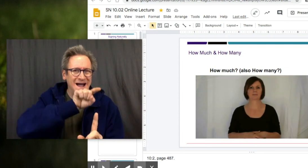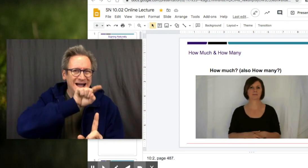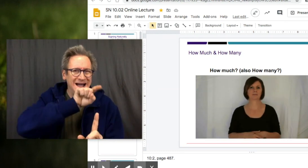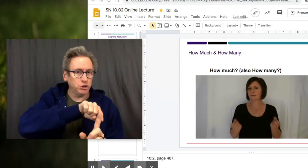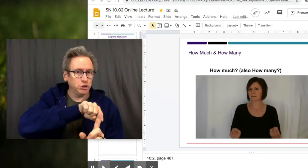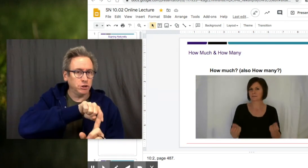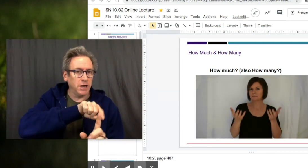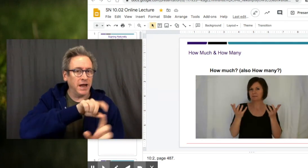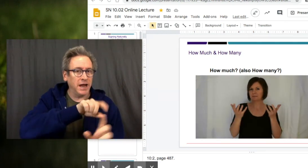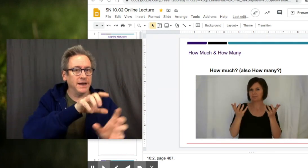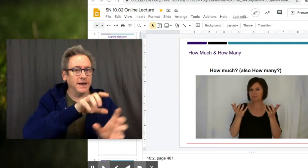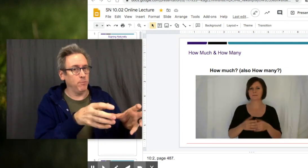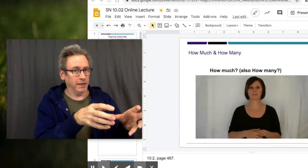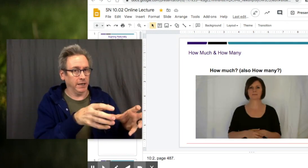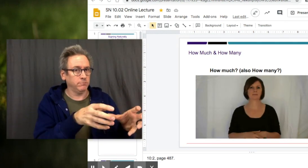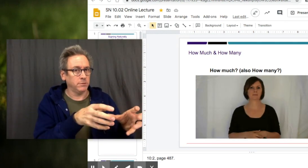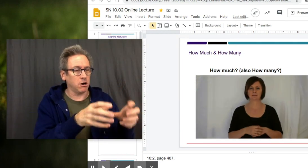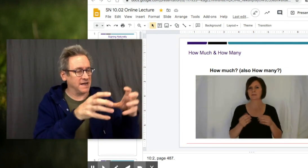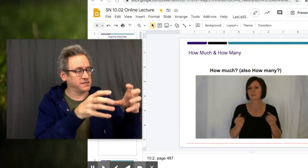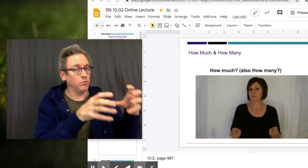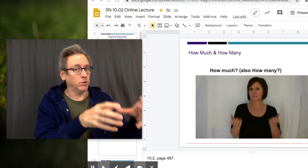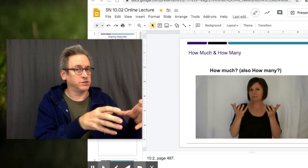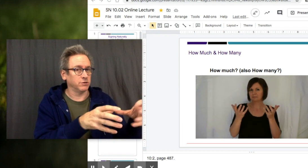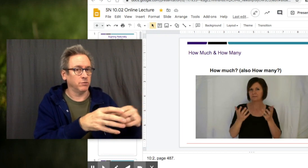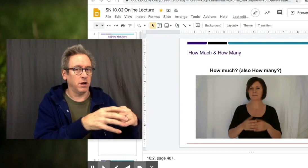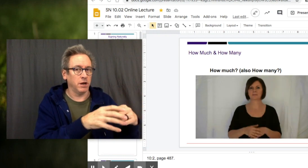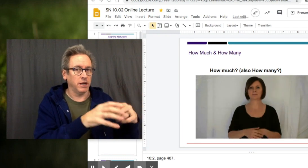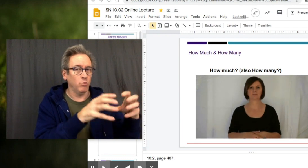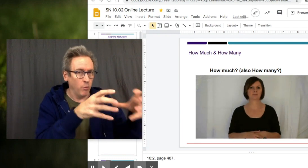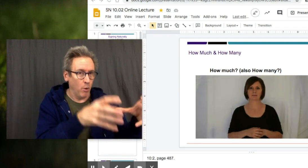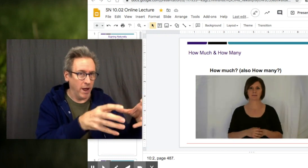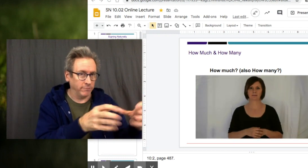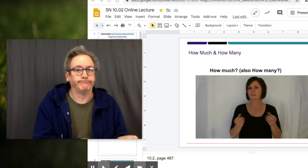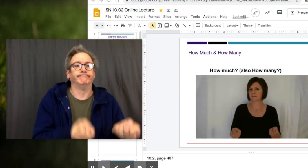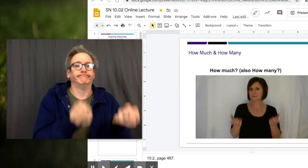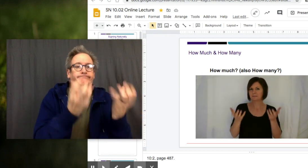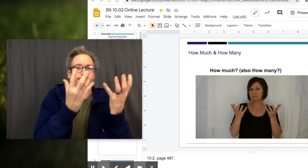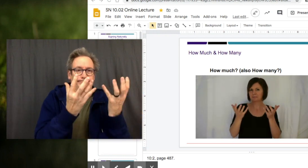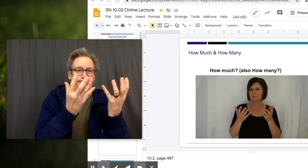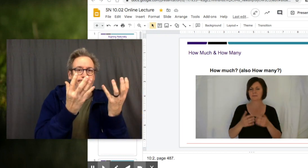How much and how many are asked in one way.